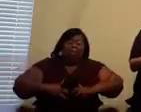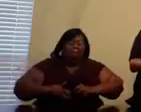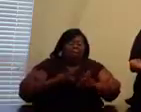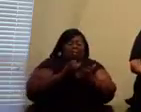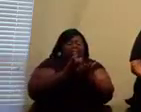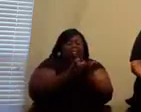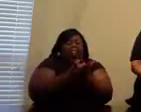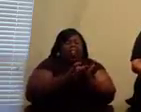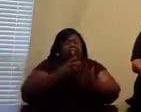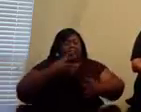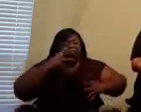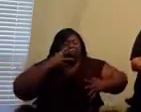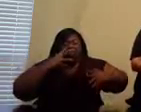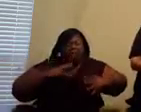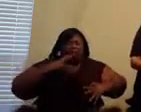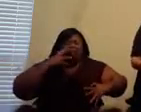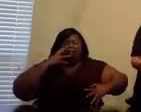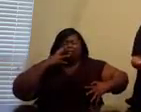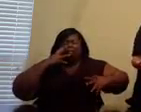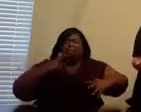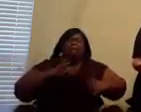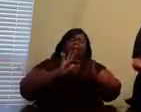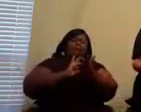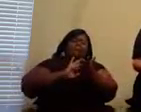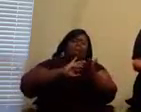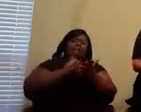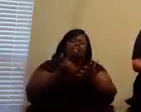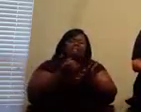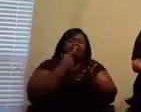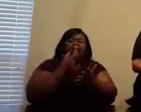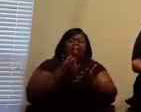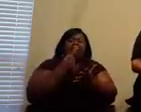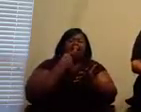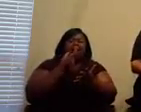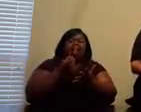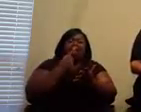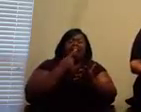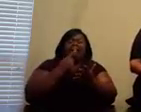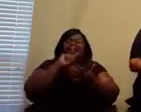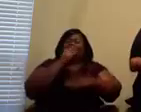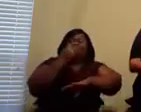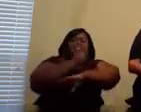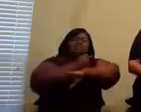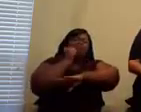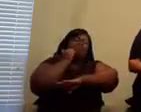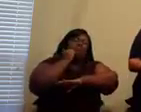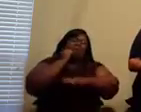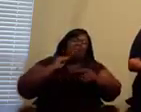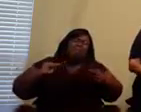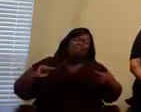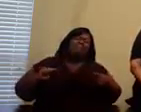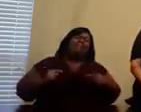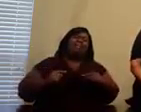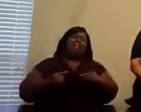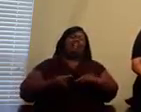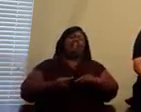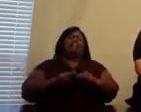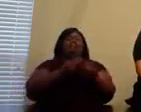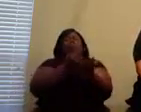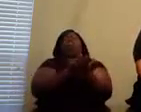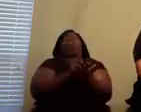she's taking medications, and she just can't do anything else that first day of her cycle. She used our